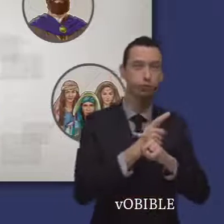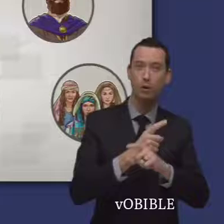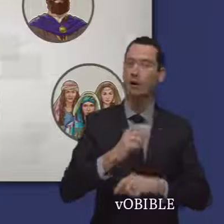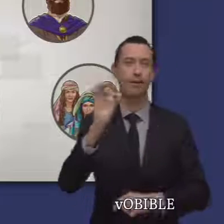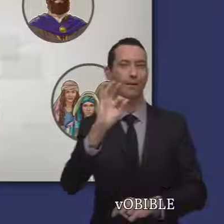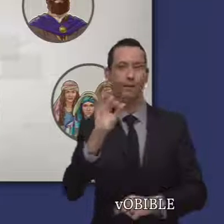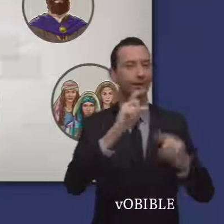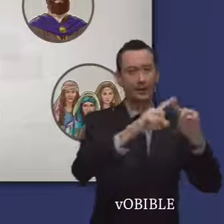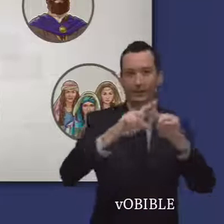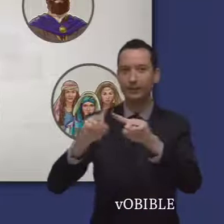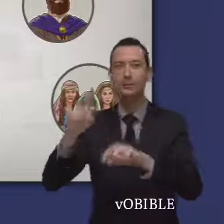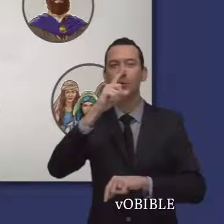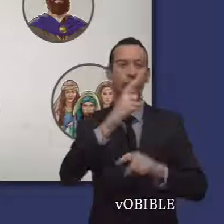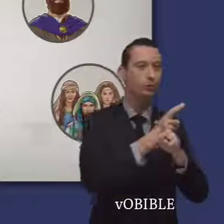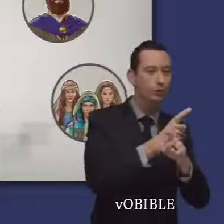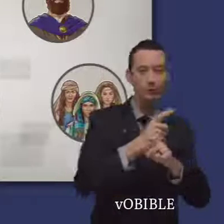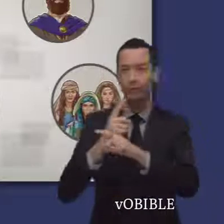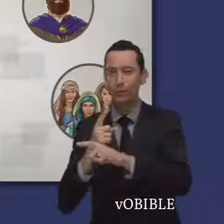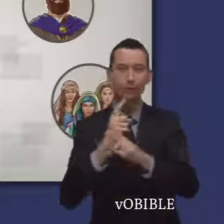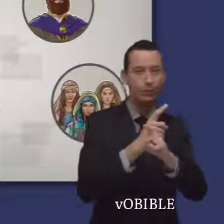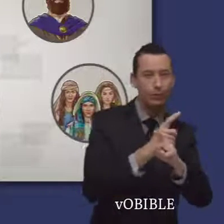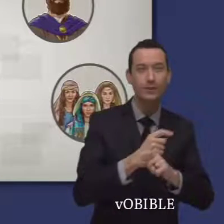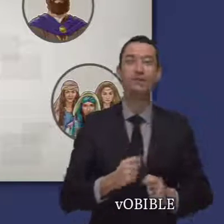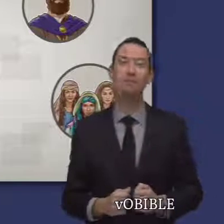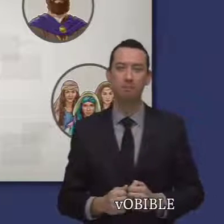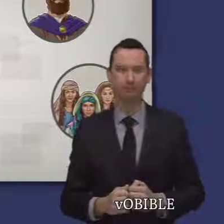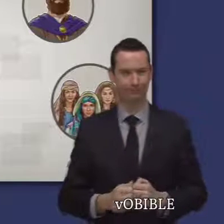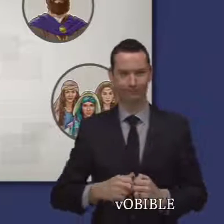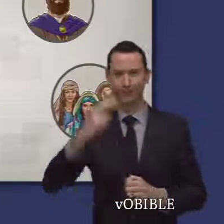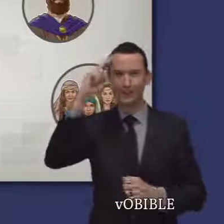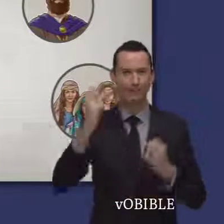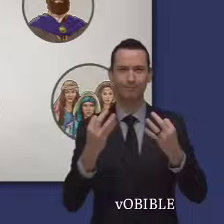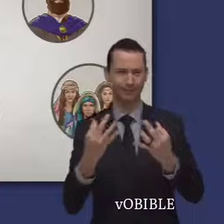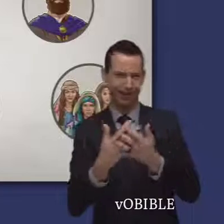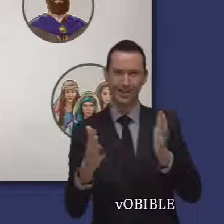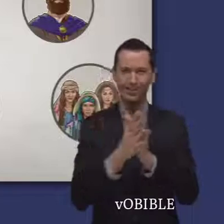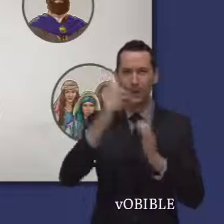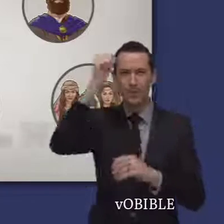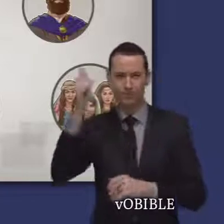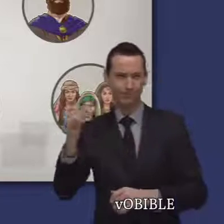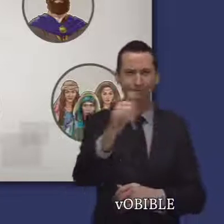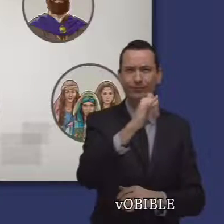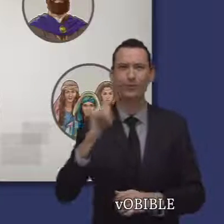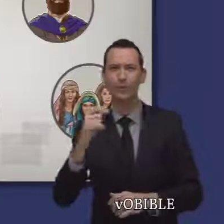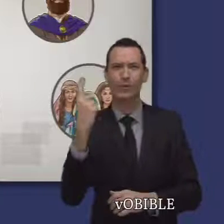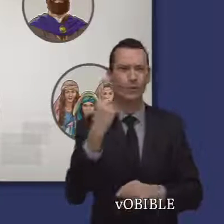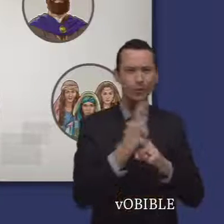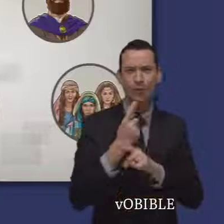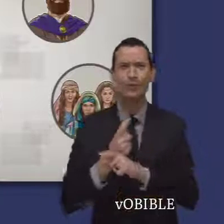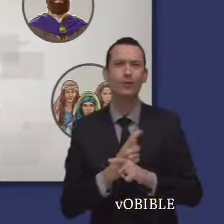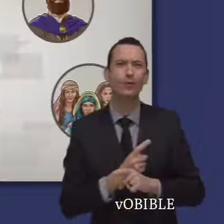of conversations in which the speakers are constantly changing. Although the characters speaking are not